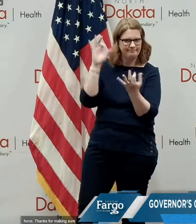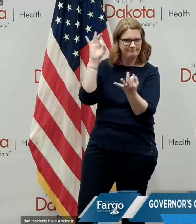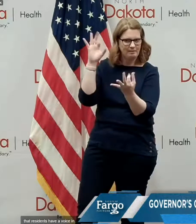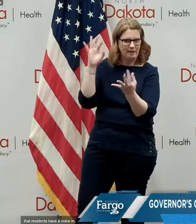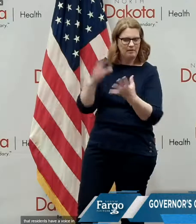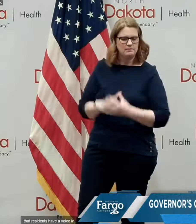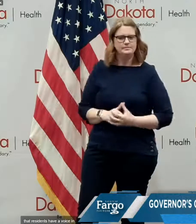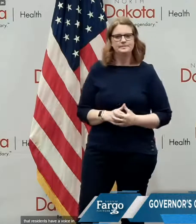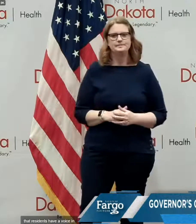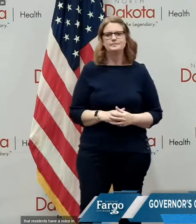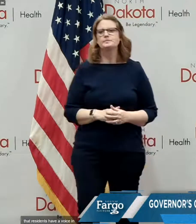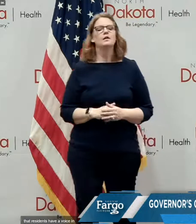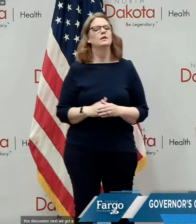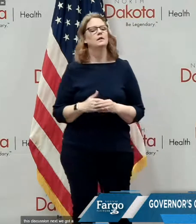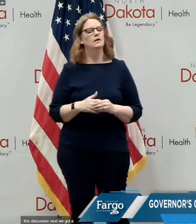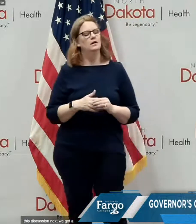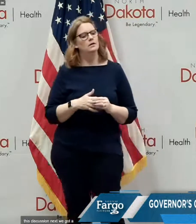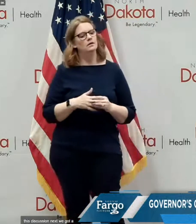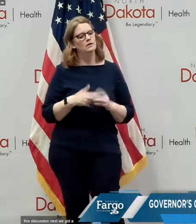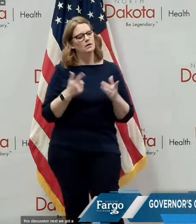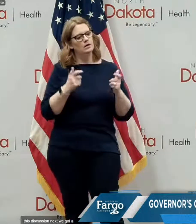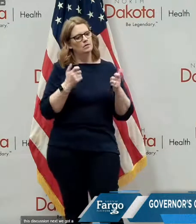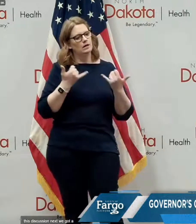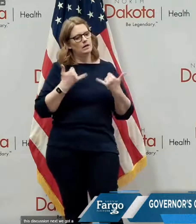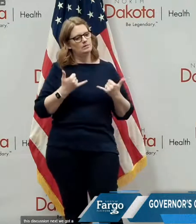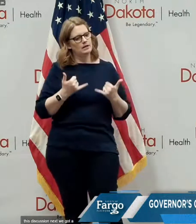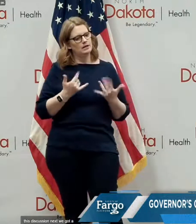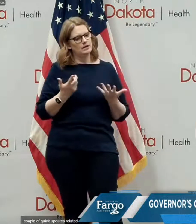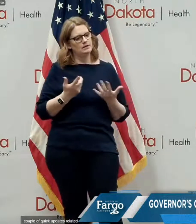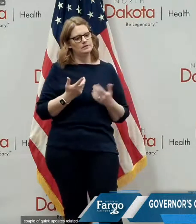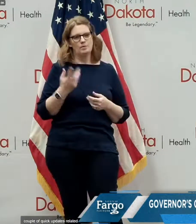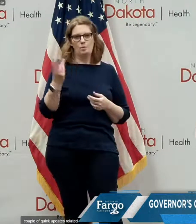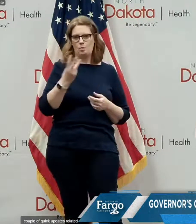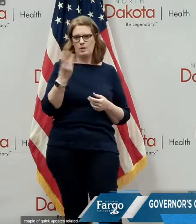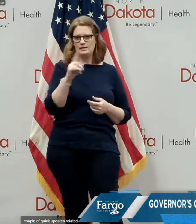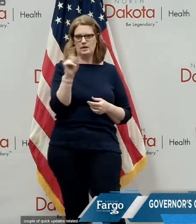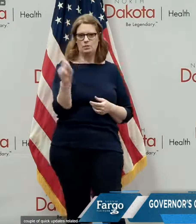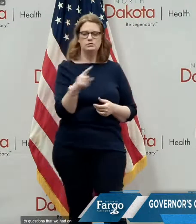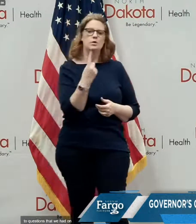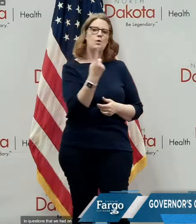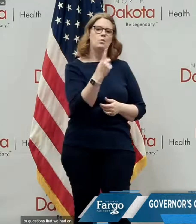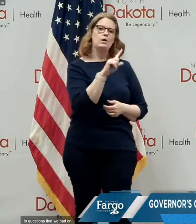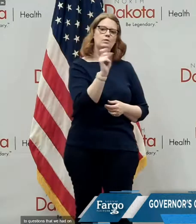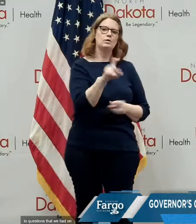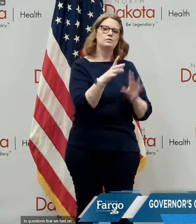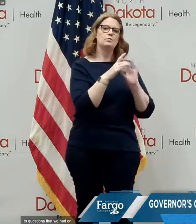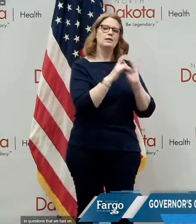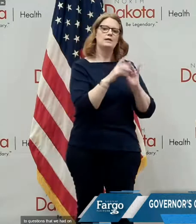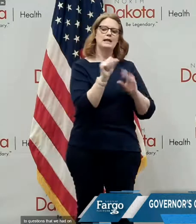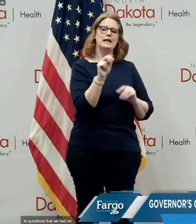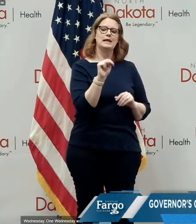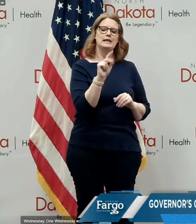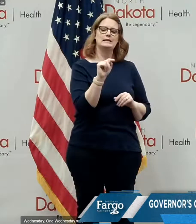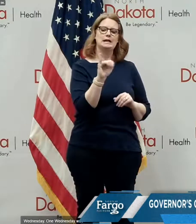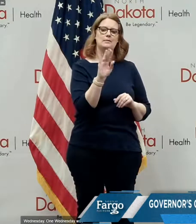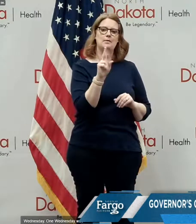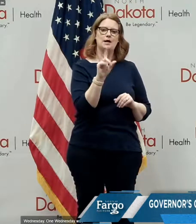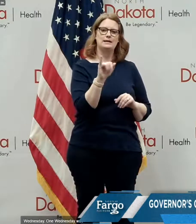Next, we got a couple of quick updates related to questions that we had on Wednesday. One question on Wednesday was related to antibody